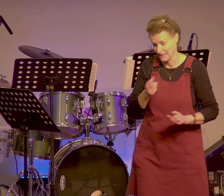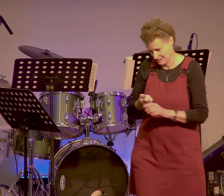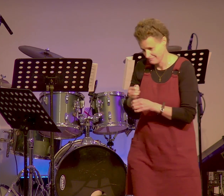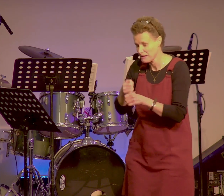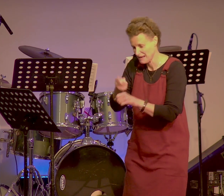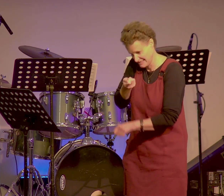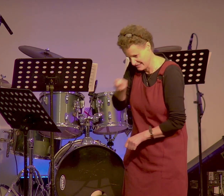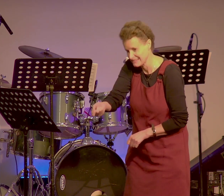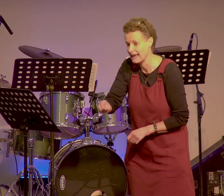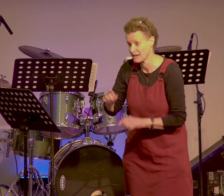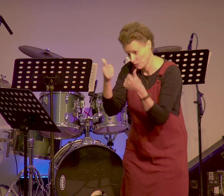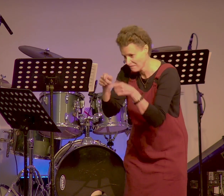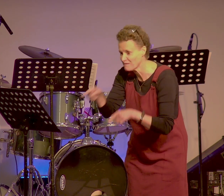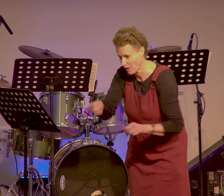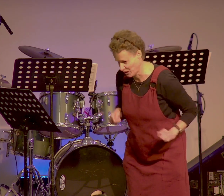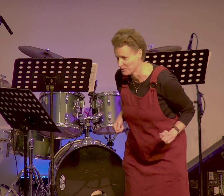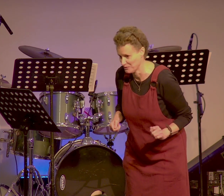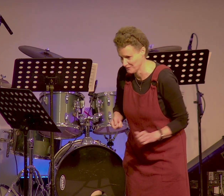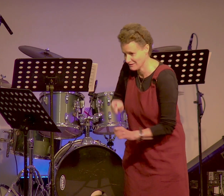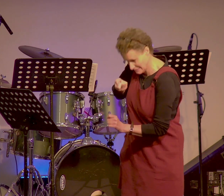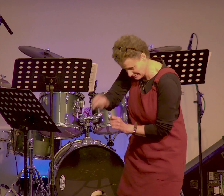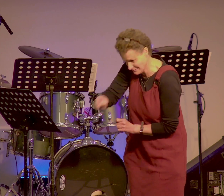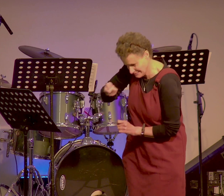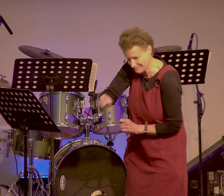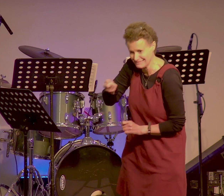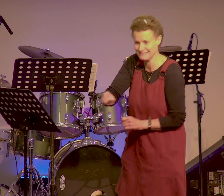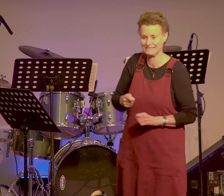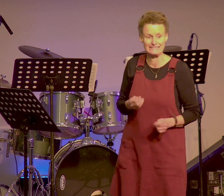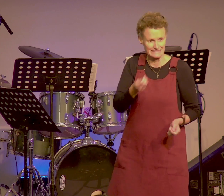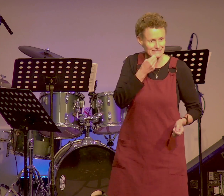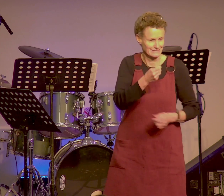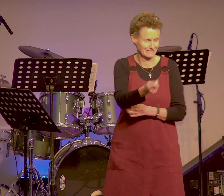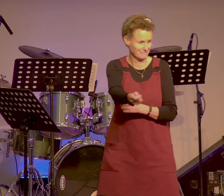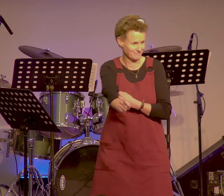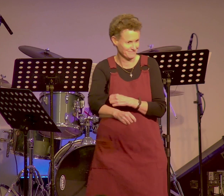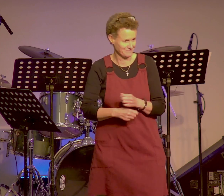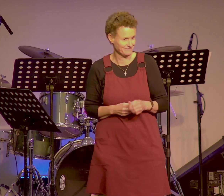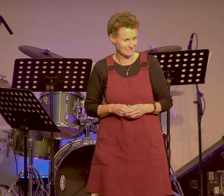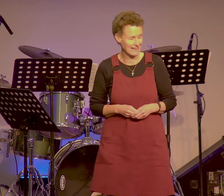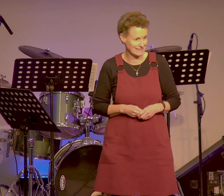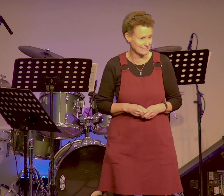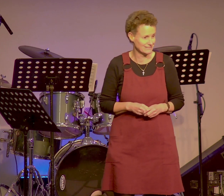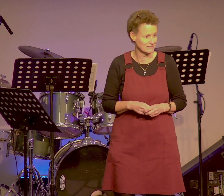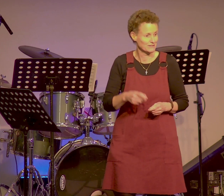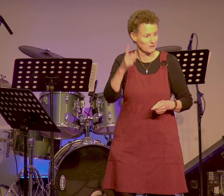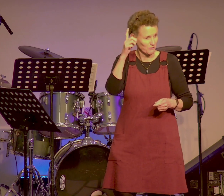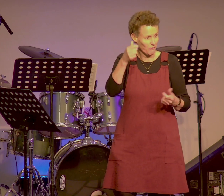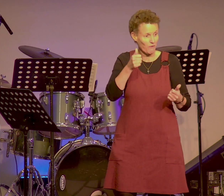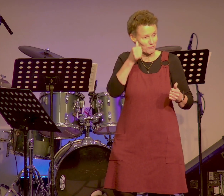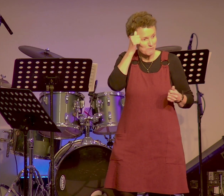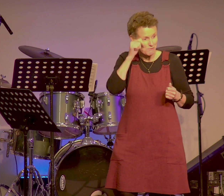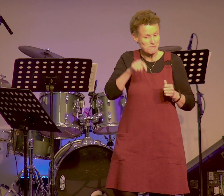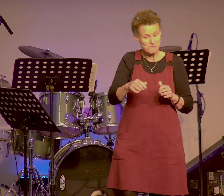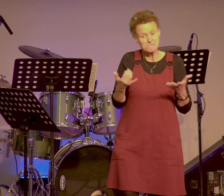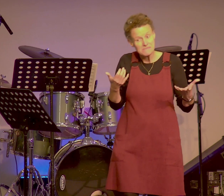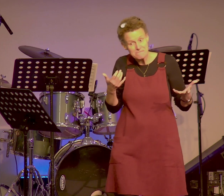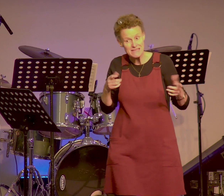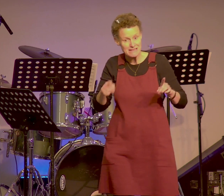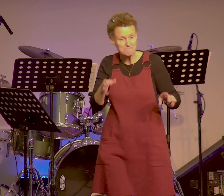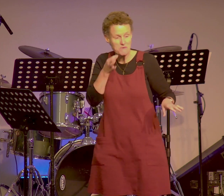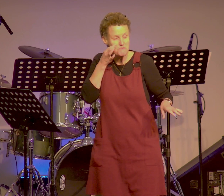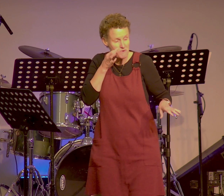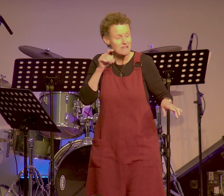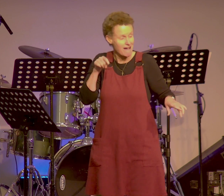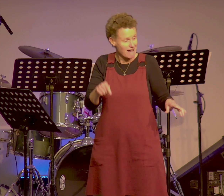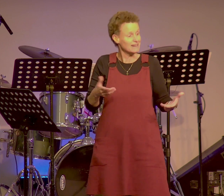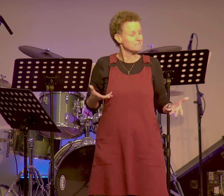you were a child and your parents said, come on, take your medicine, it's good for you, drink it up. It's a bit like that. So